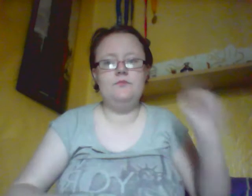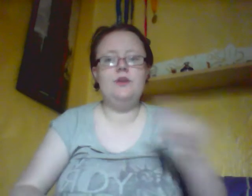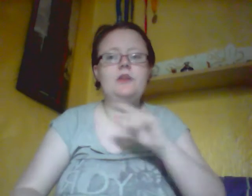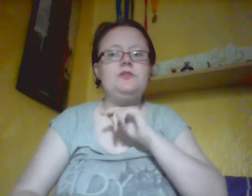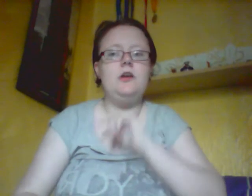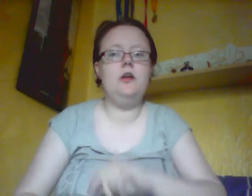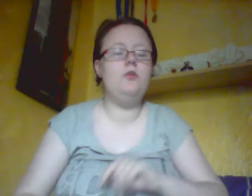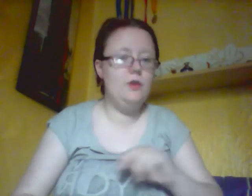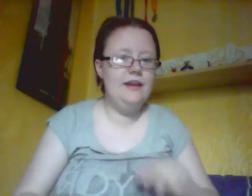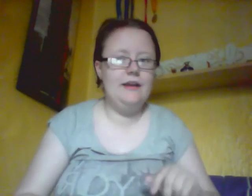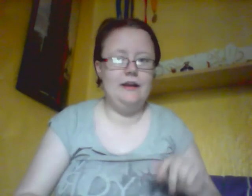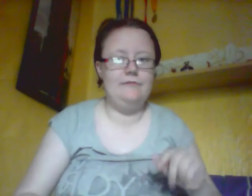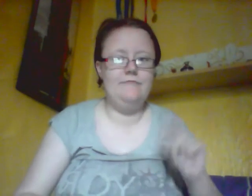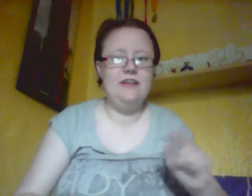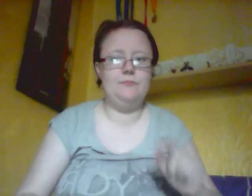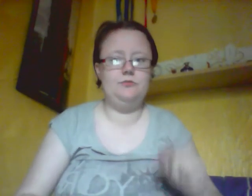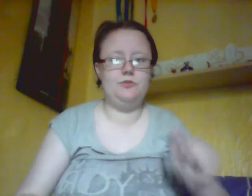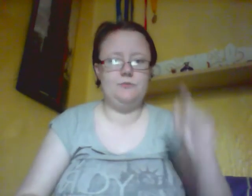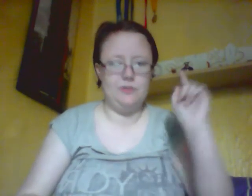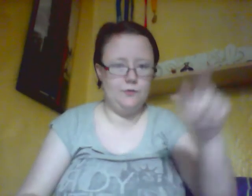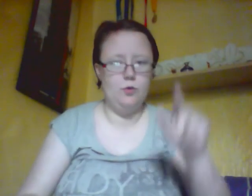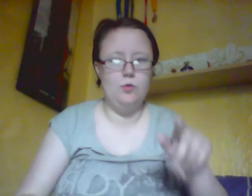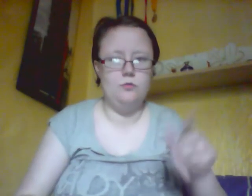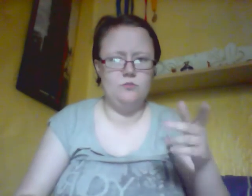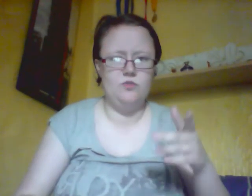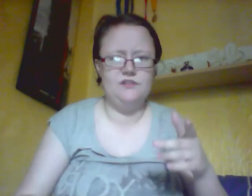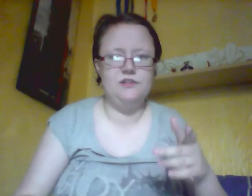Does Sherlock only have 3 episodes? This is for O, obviously.